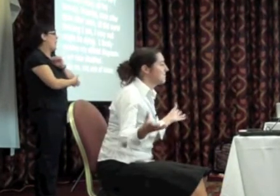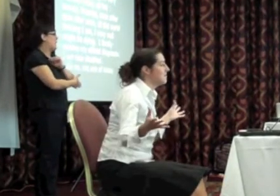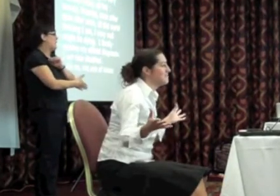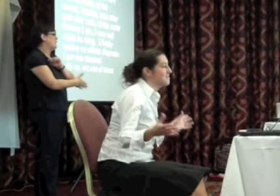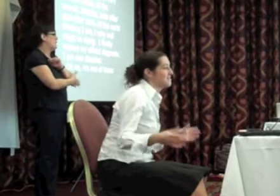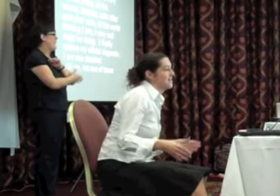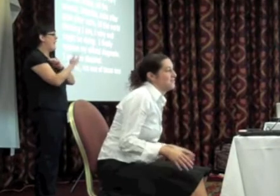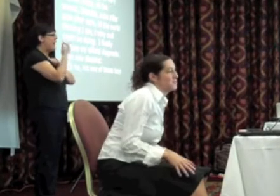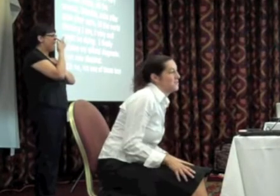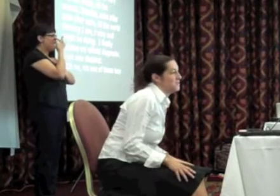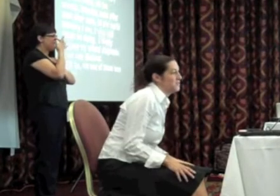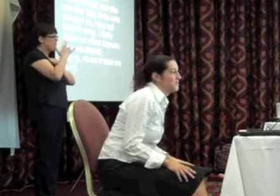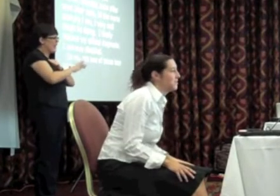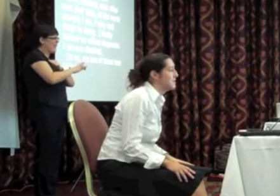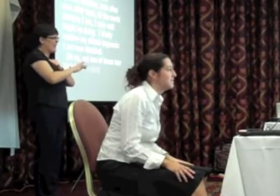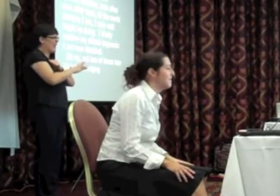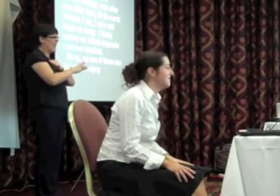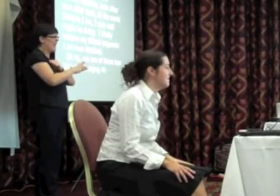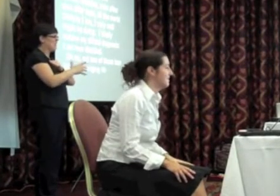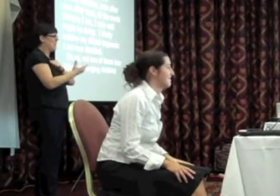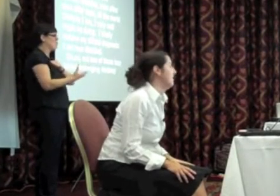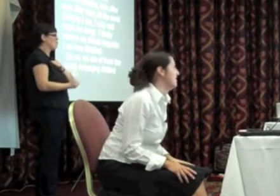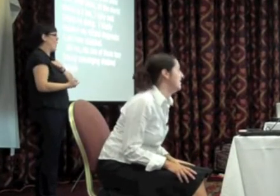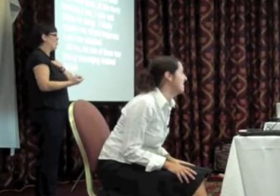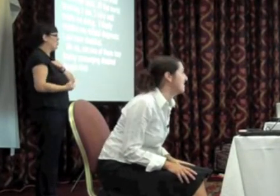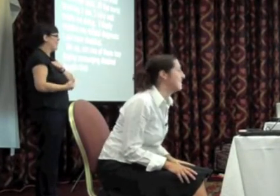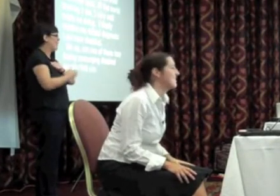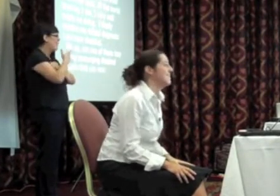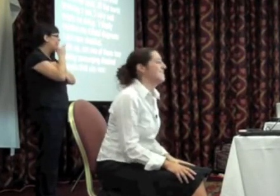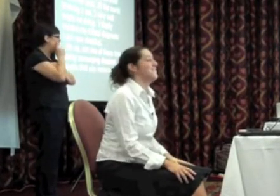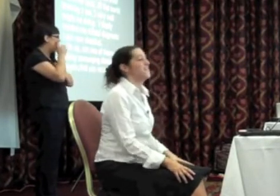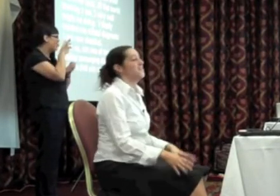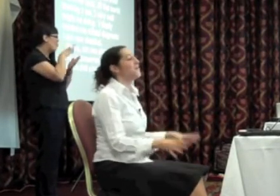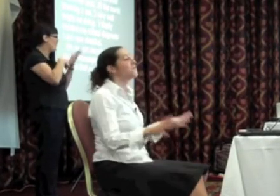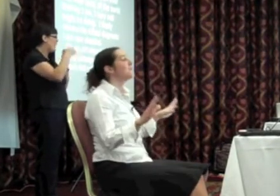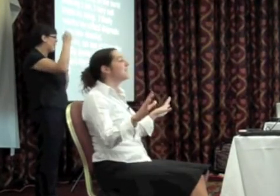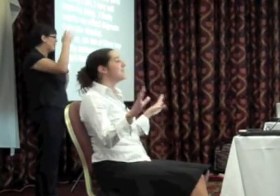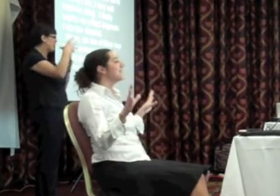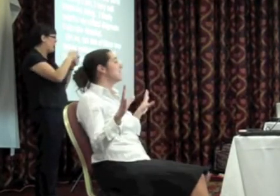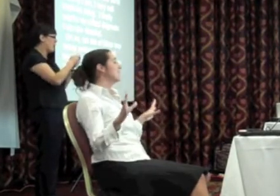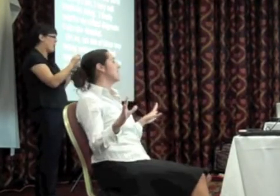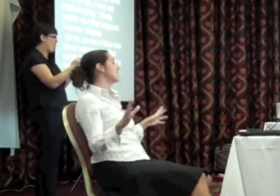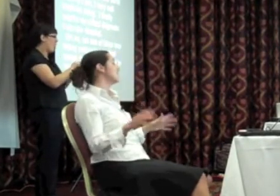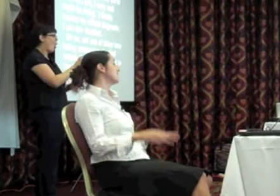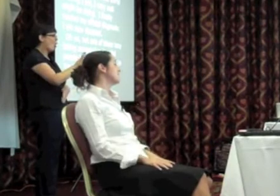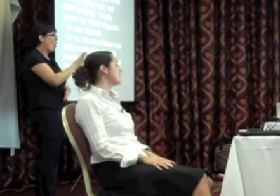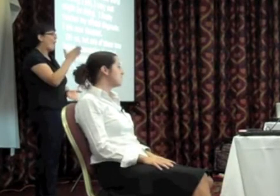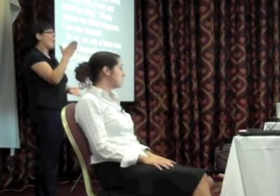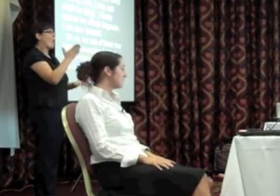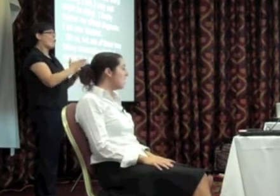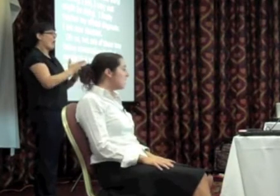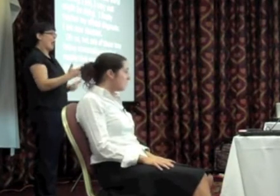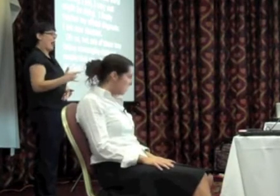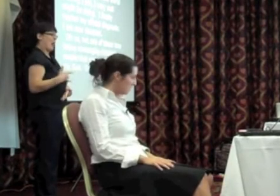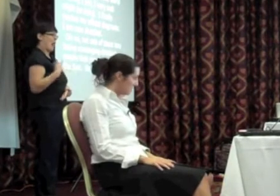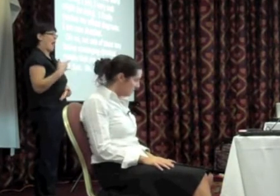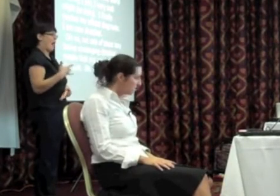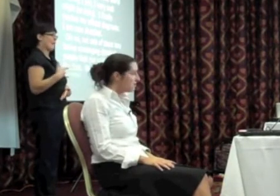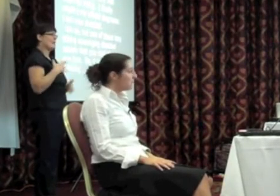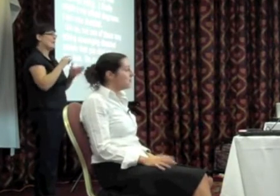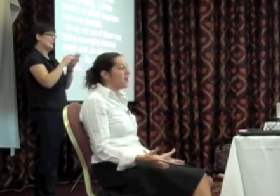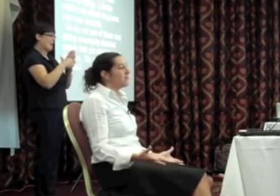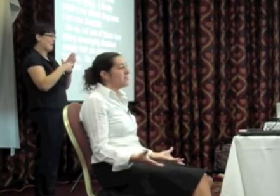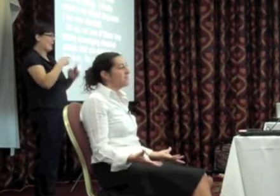faking, scrounging disabled people that you read about in The Sun. No, no, a real-life disabled